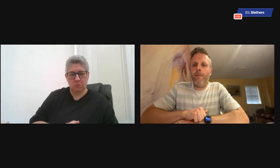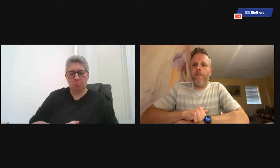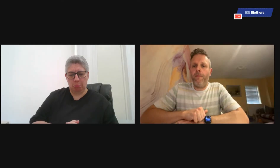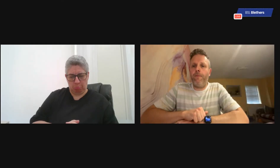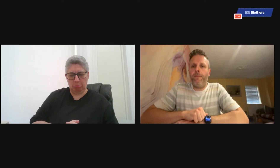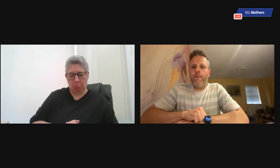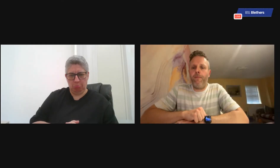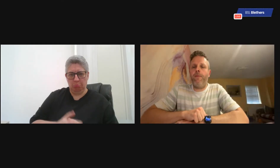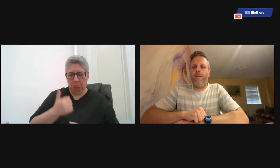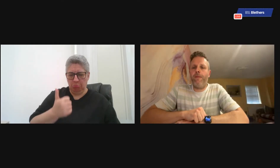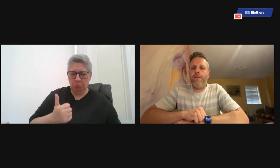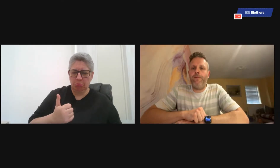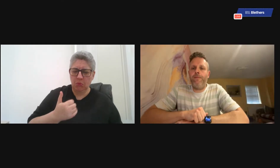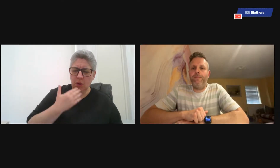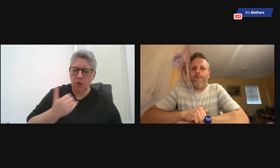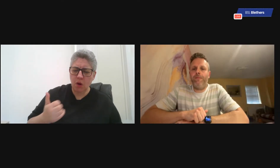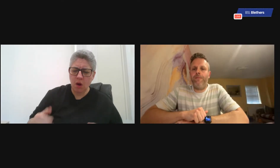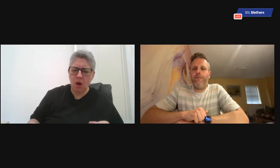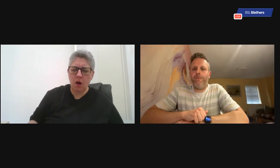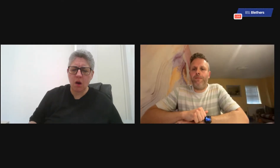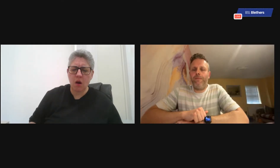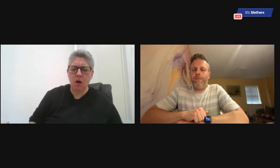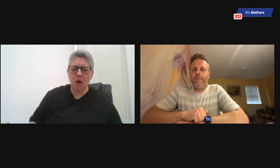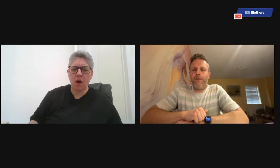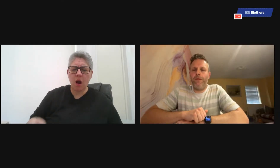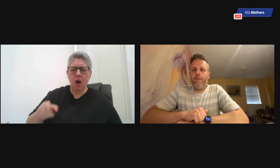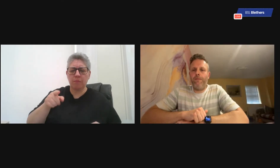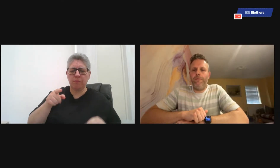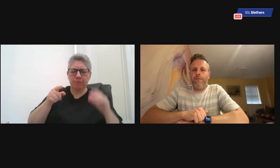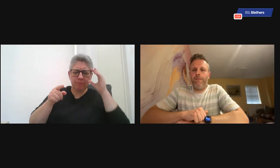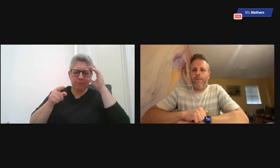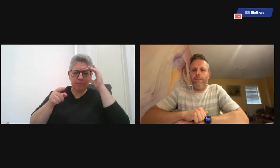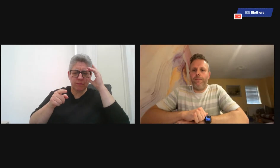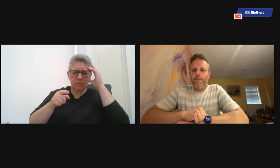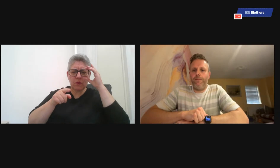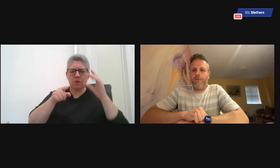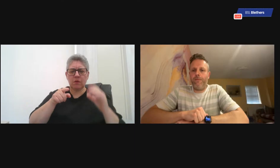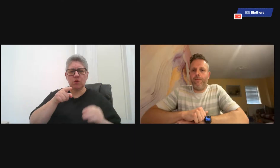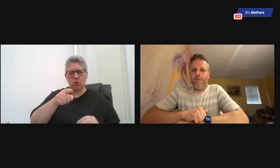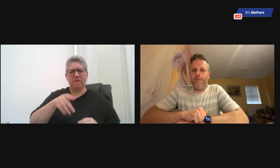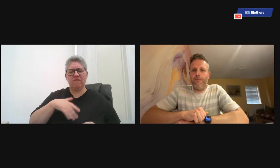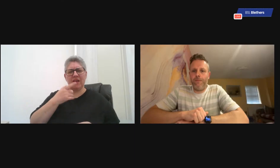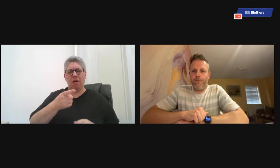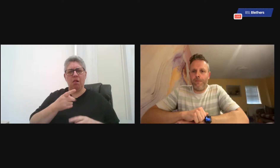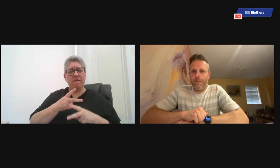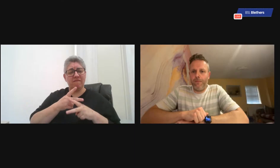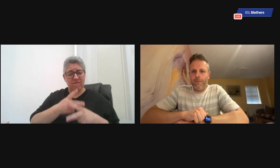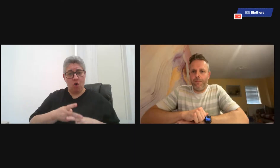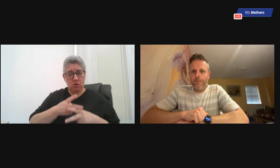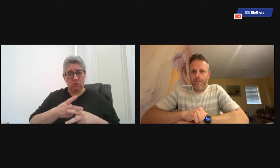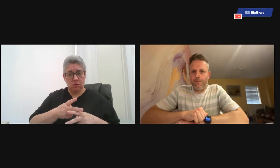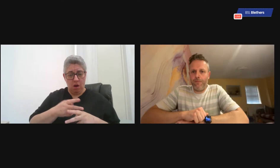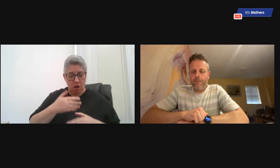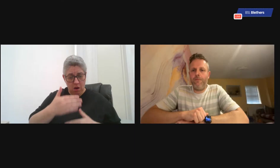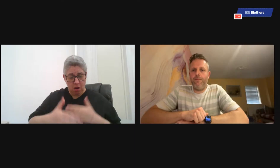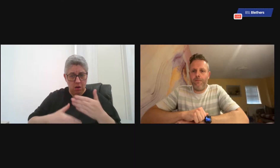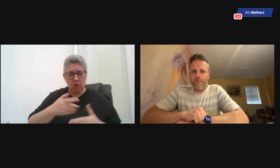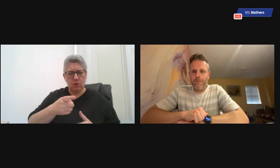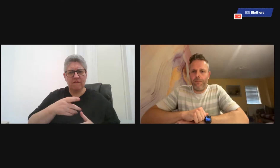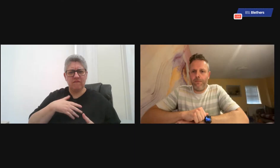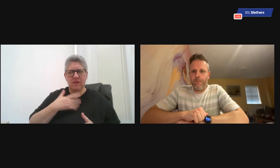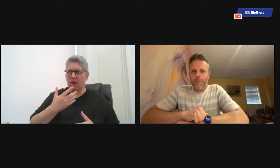on the situation, on the child, whether it was appropriate. Yeah, never say never. Okay, fair enough. Um,